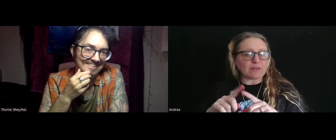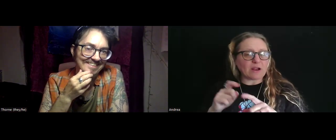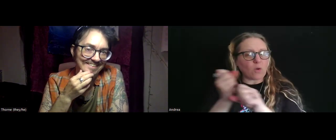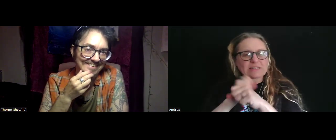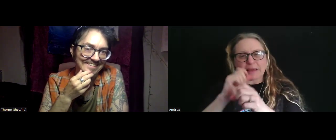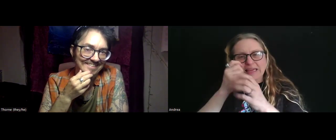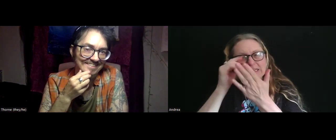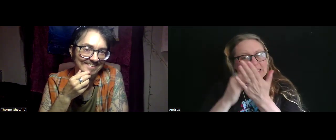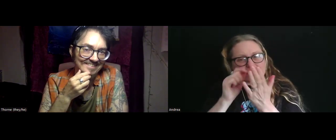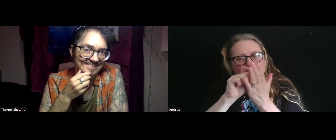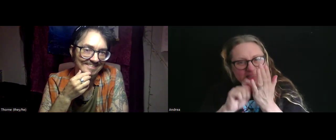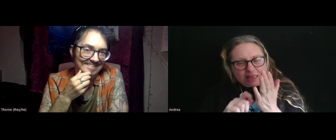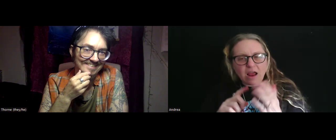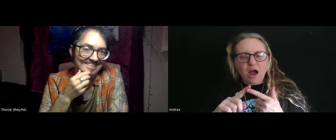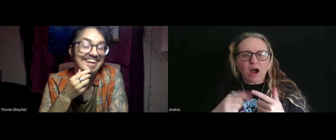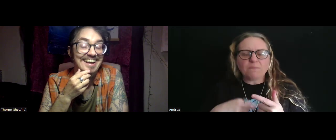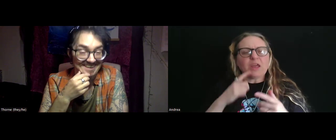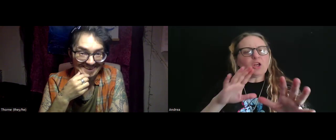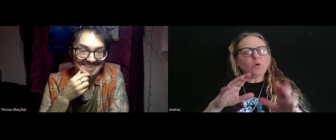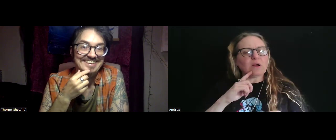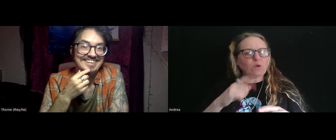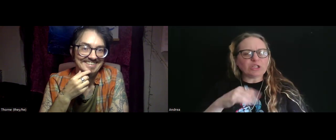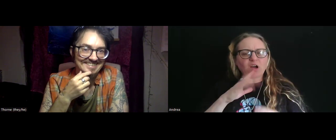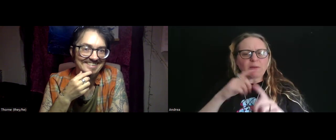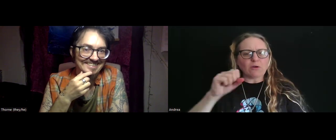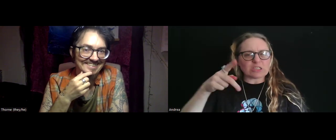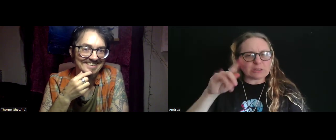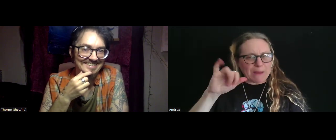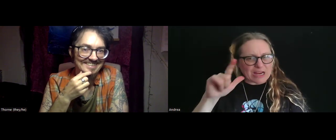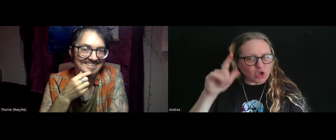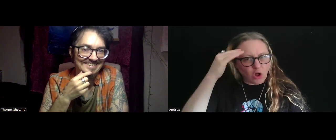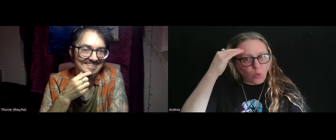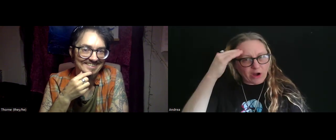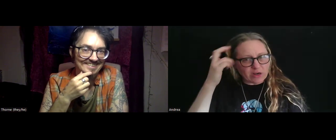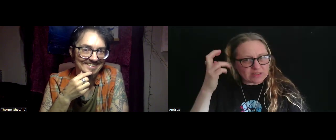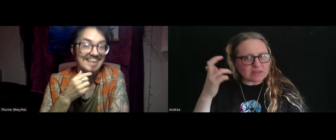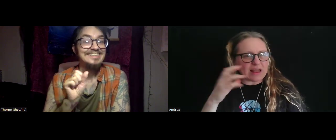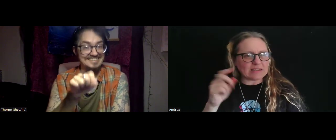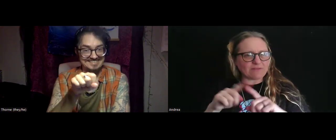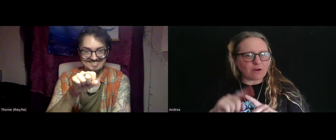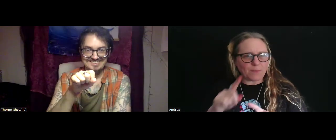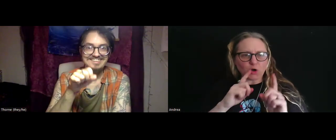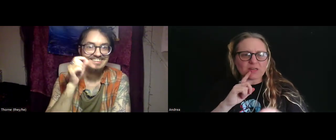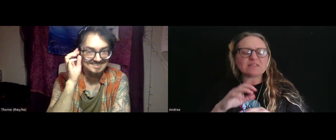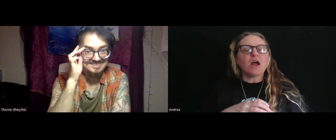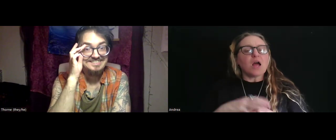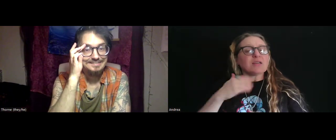they're always making lists and we should talk about spatial awareness and different Mercuries.